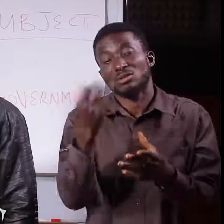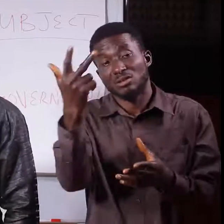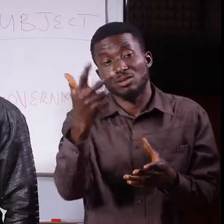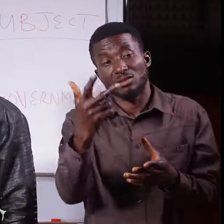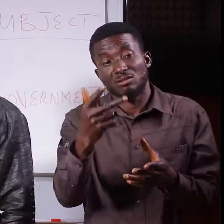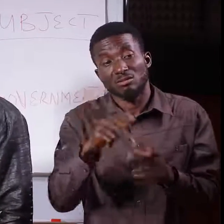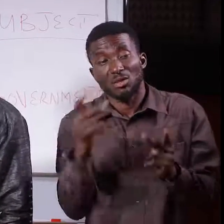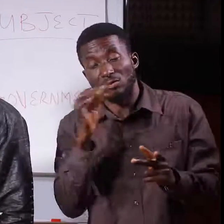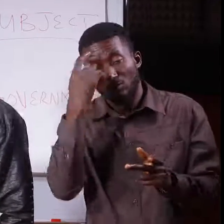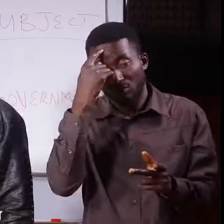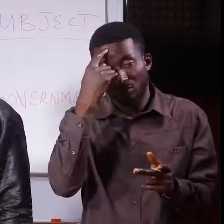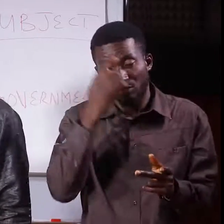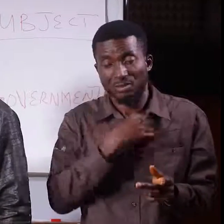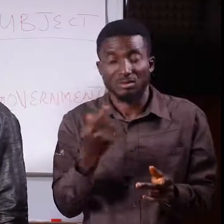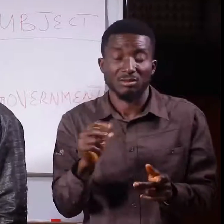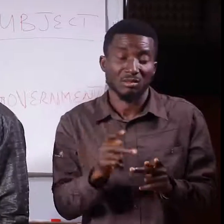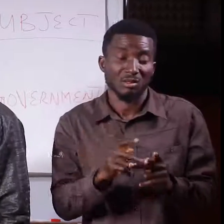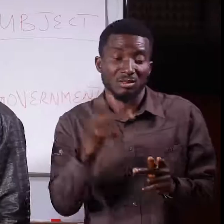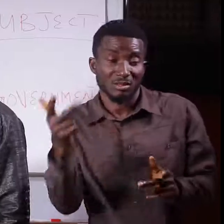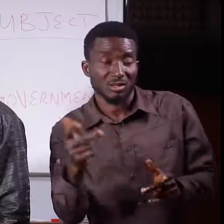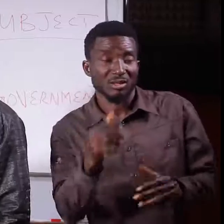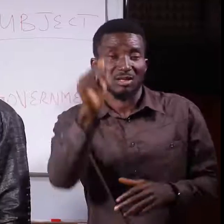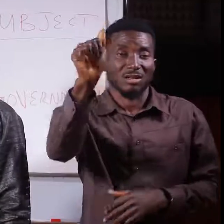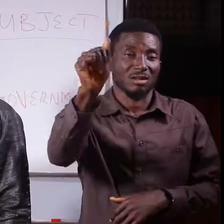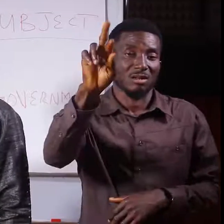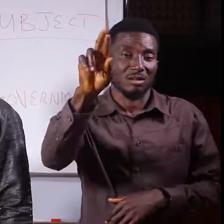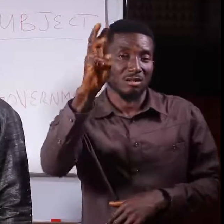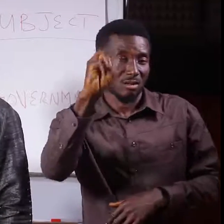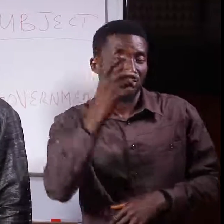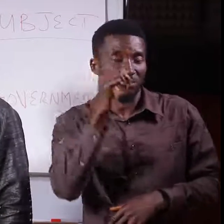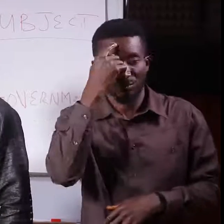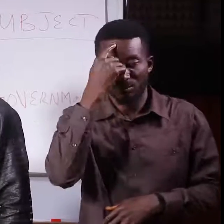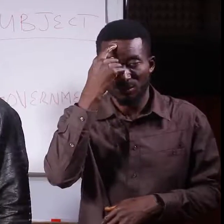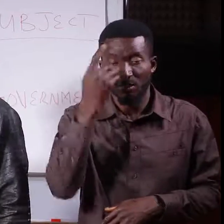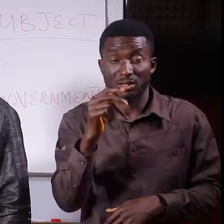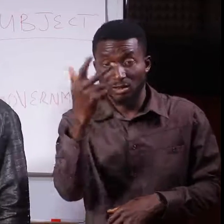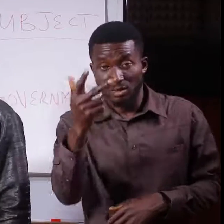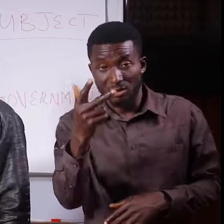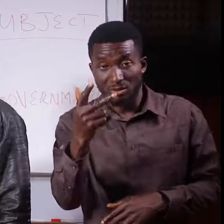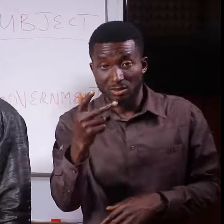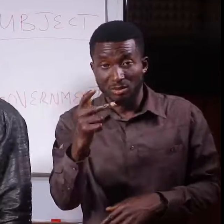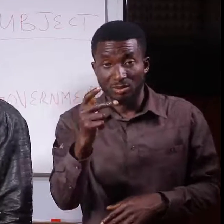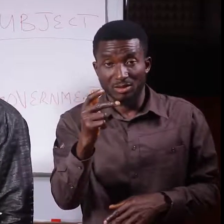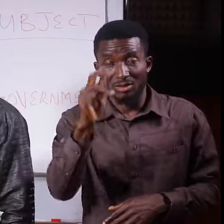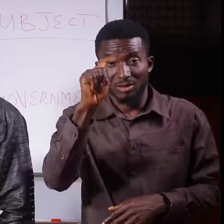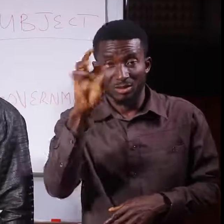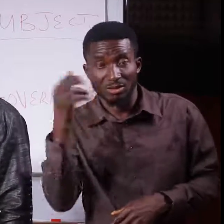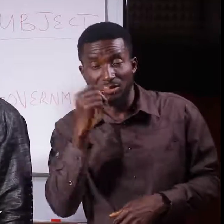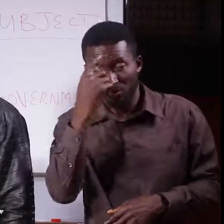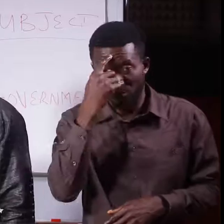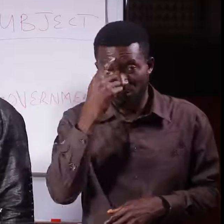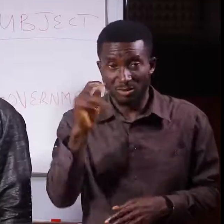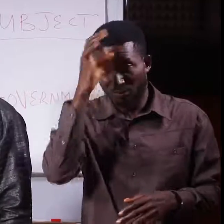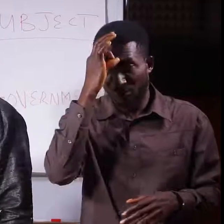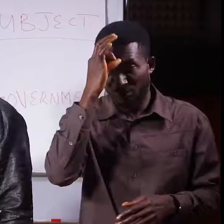tiers of government and the 3 arms of government. The 3 tiers of government, as mentioned, the federal, the